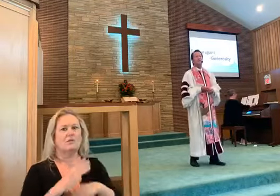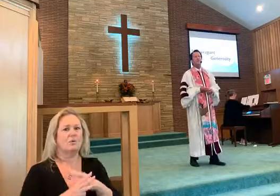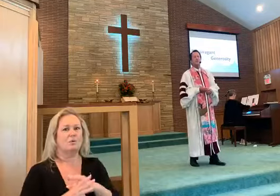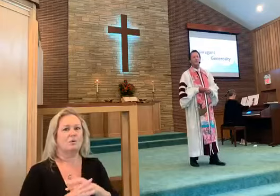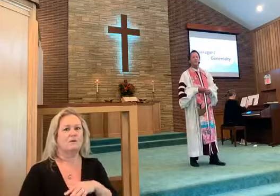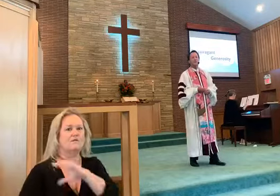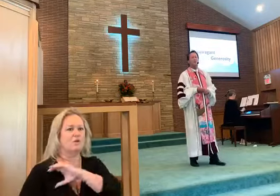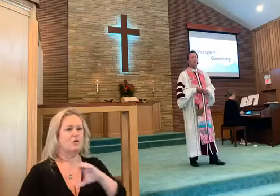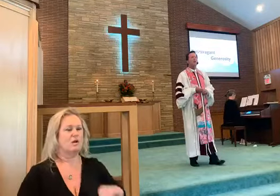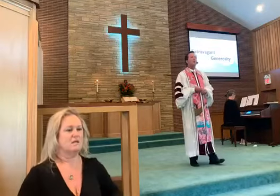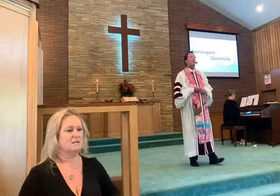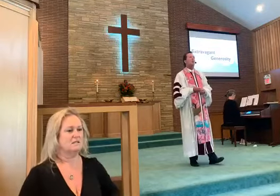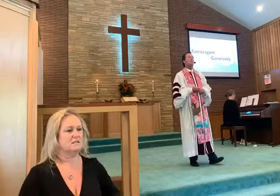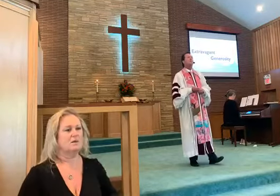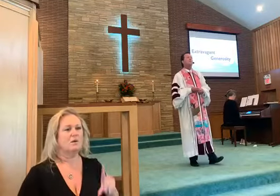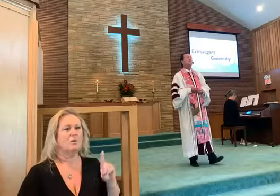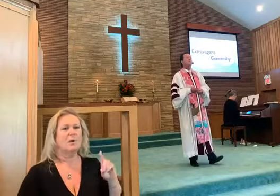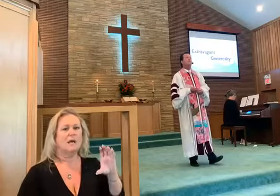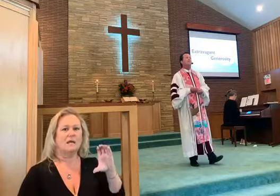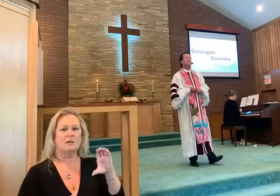Christ, 100-fold.